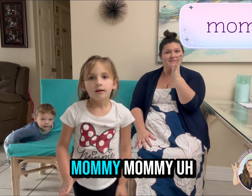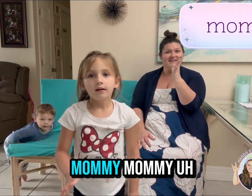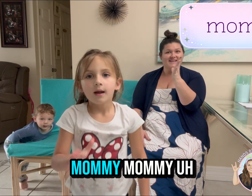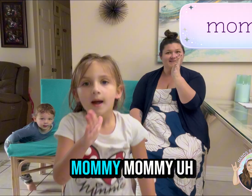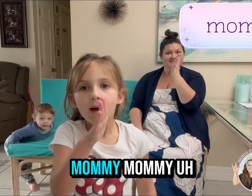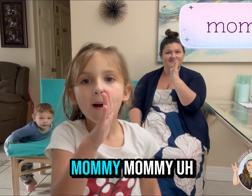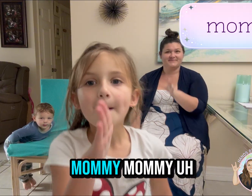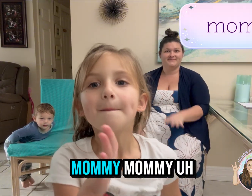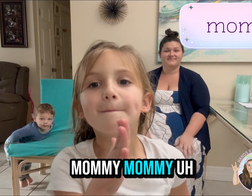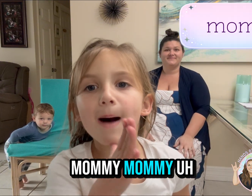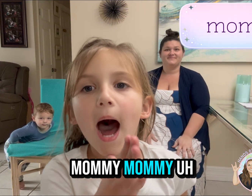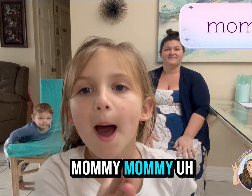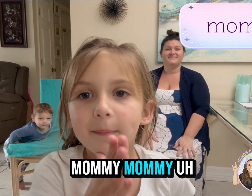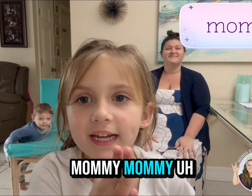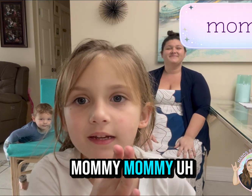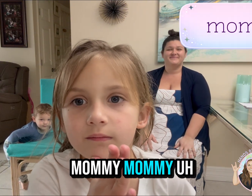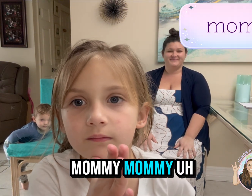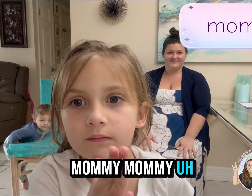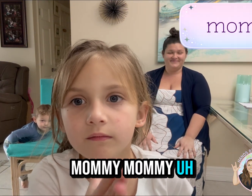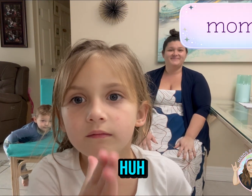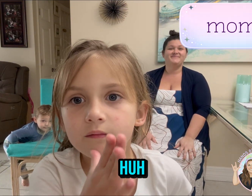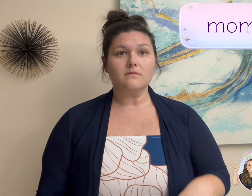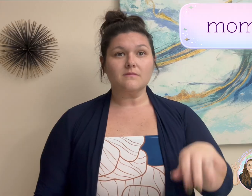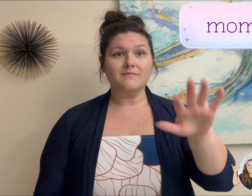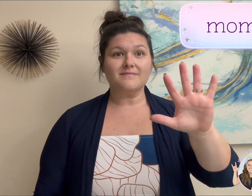Mommy. Mommy. Mm-hmm.